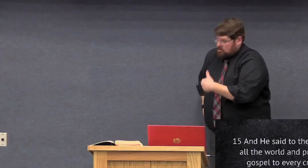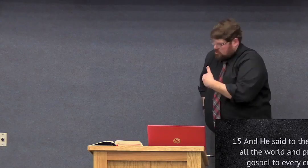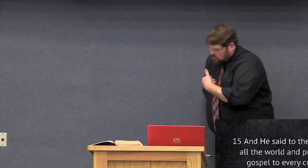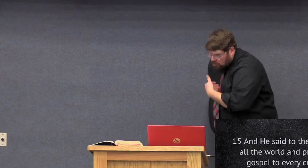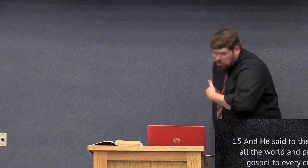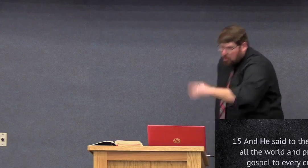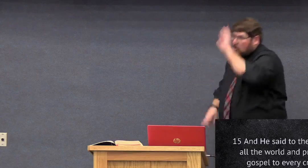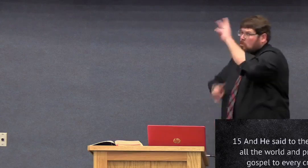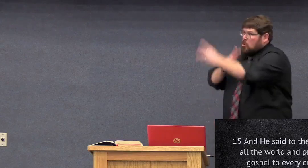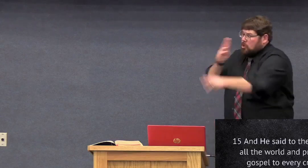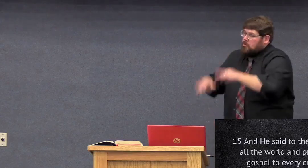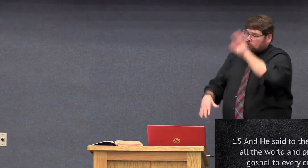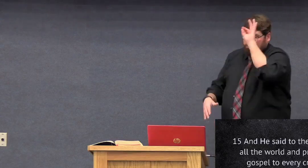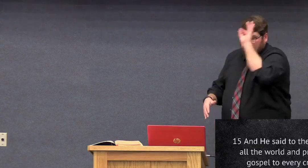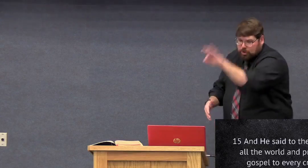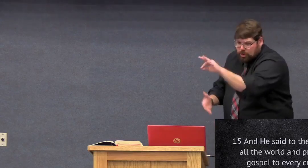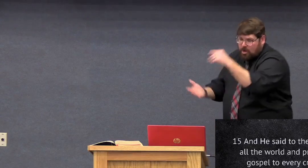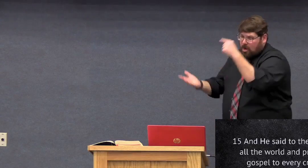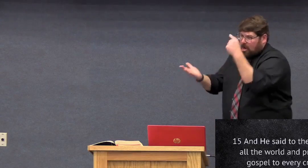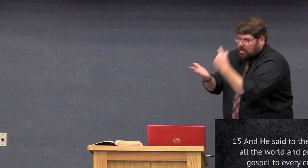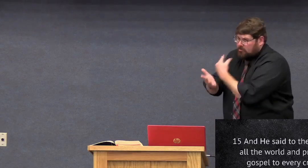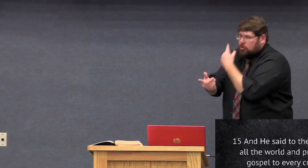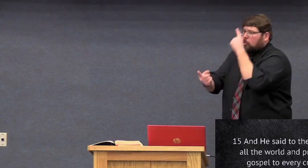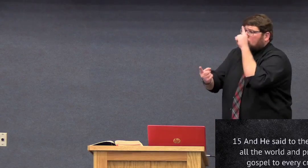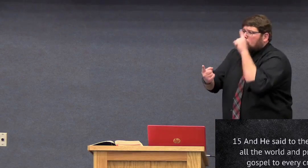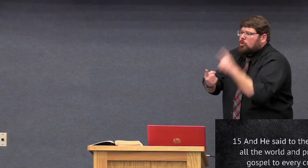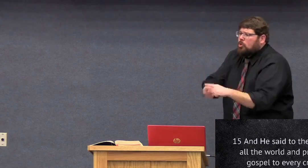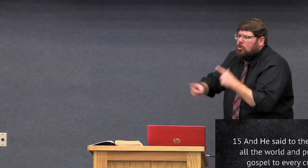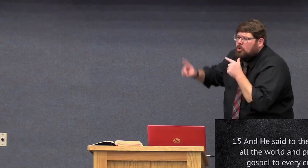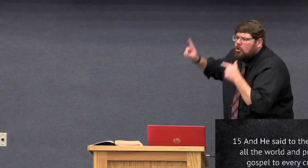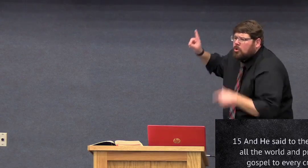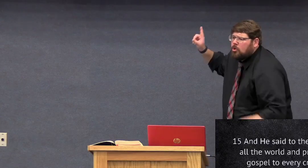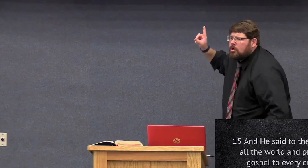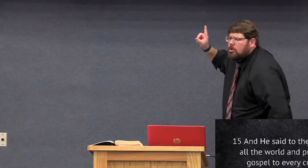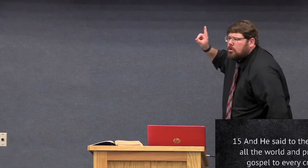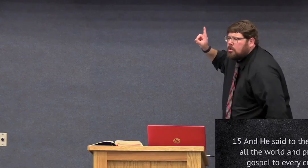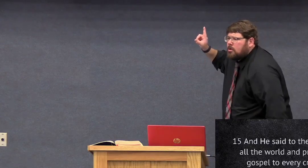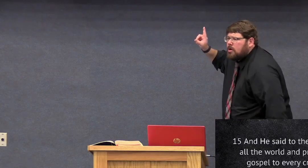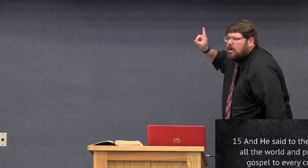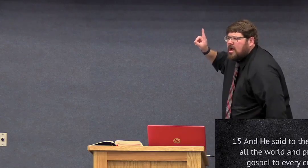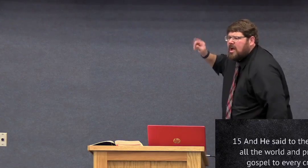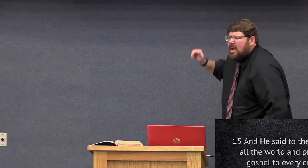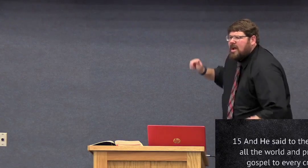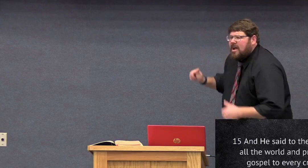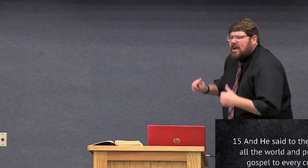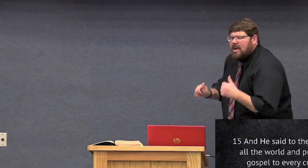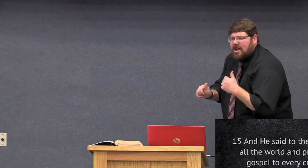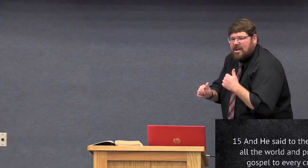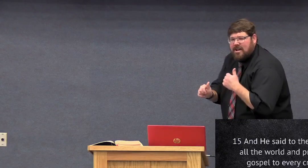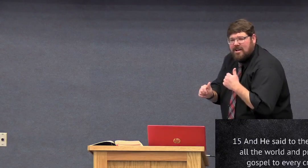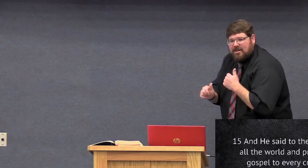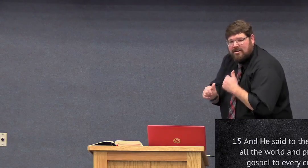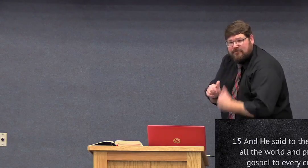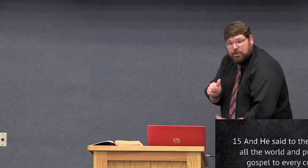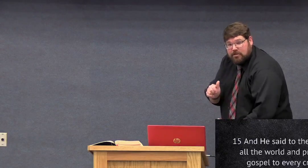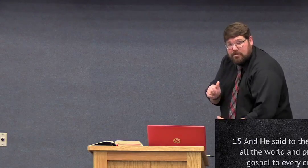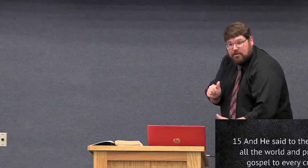And Jesus said, go to them, go into all the world and preach the gospel to who?